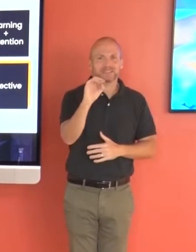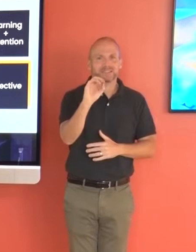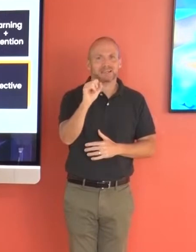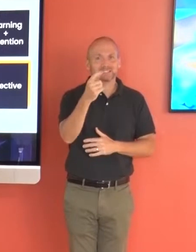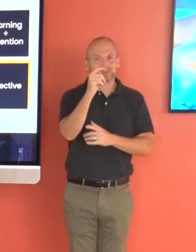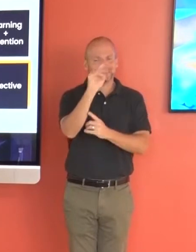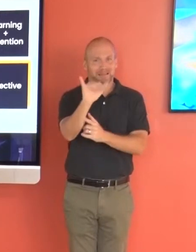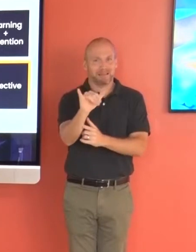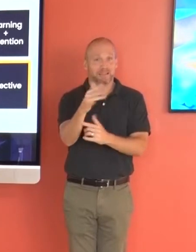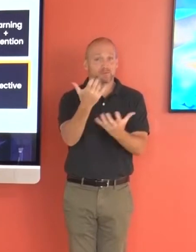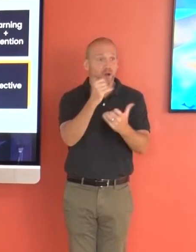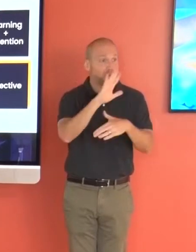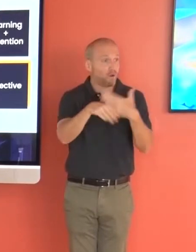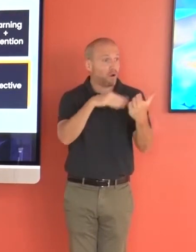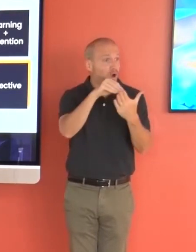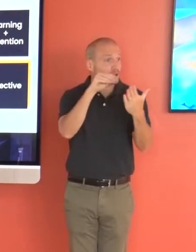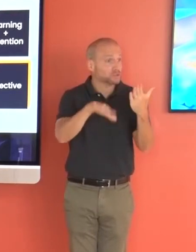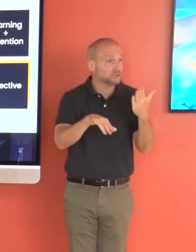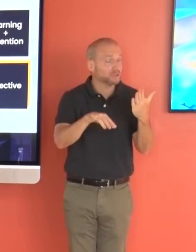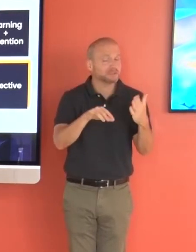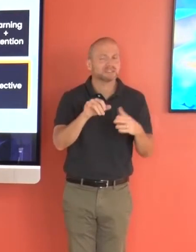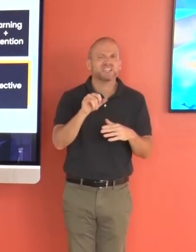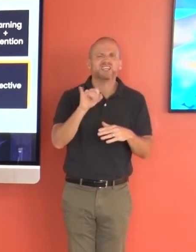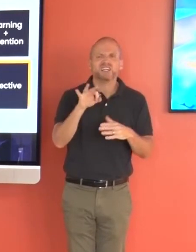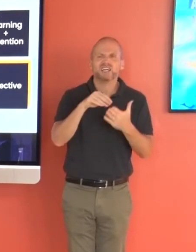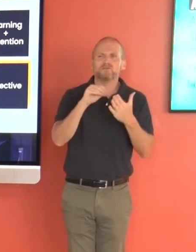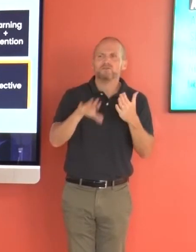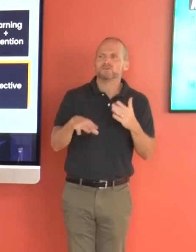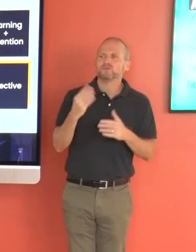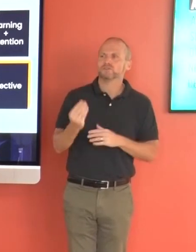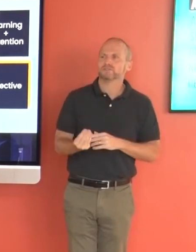have that experience. You know, if they told you that,